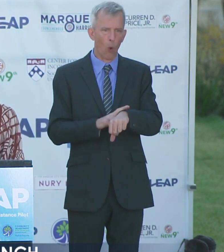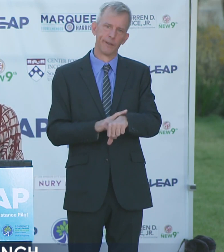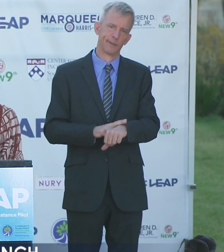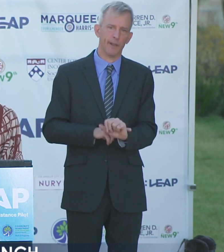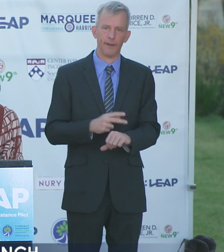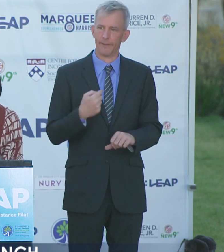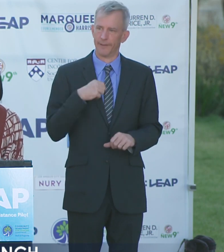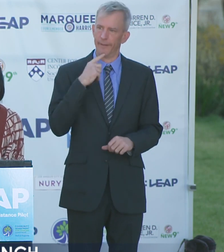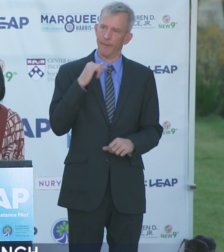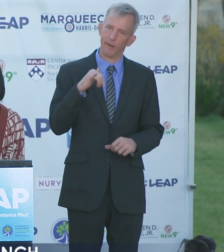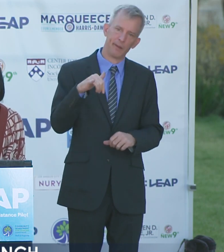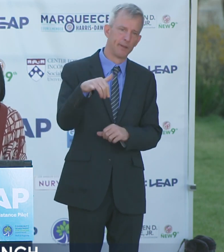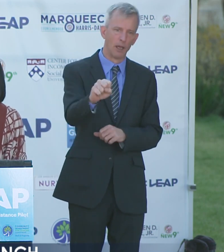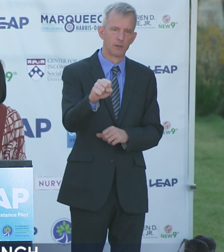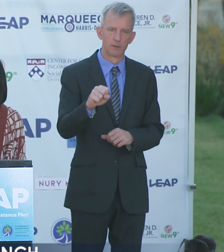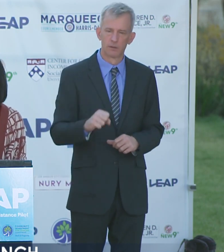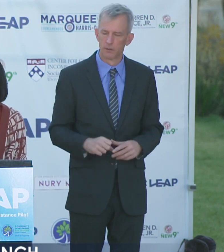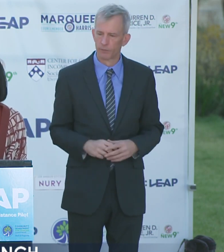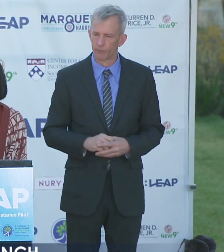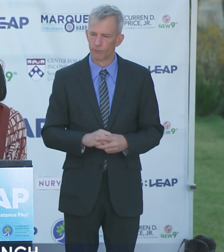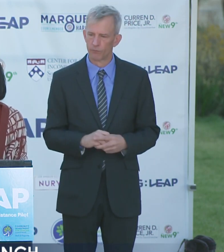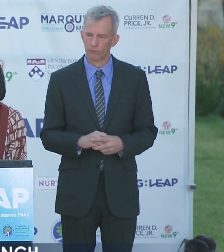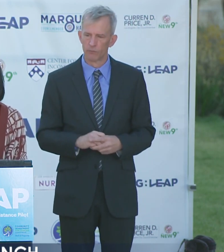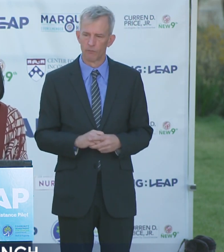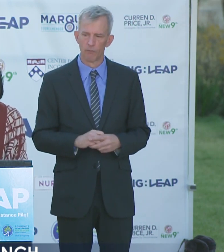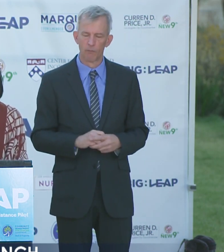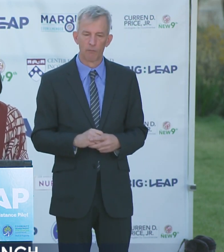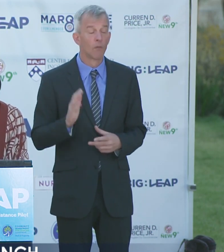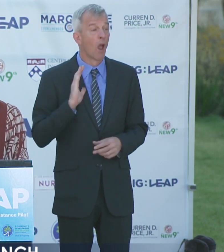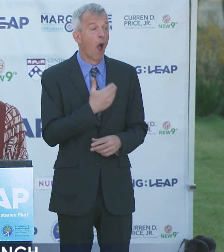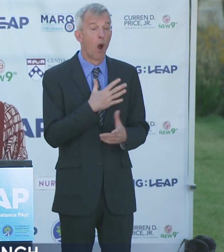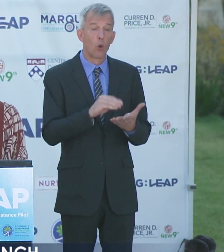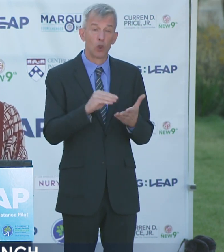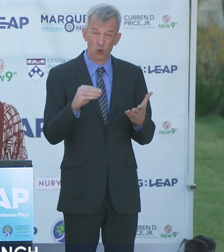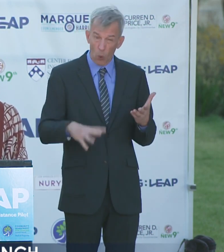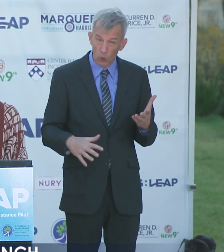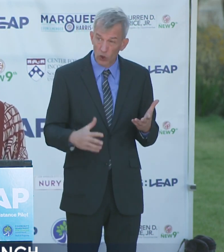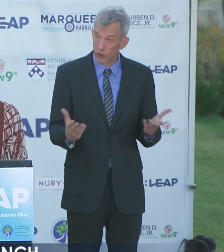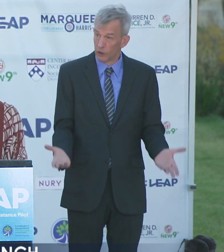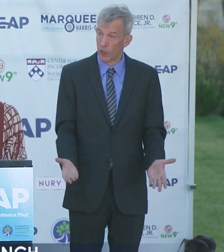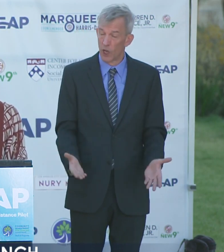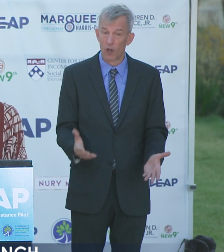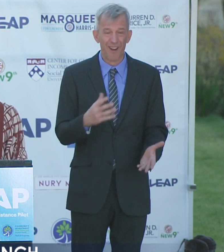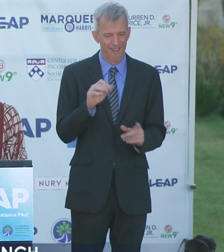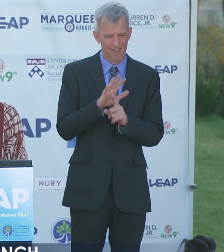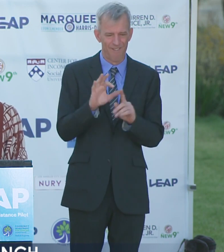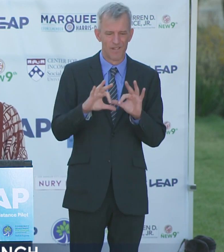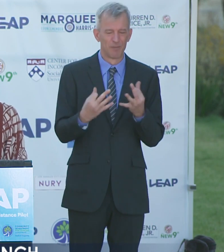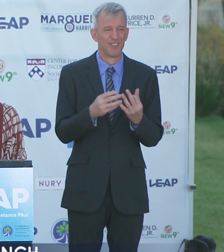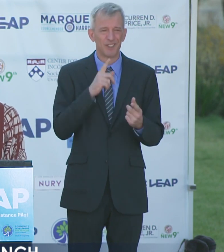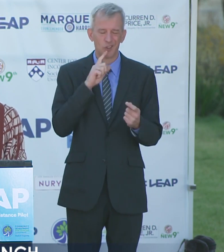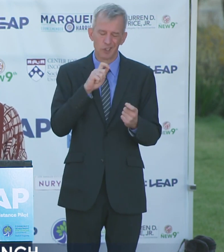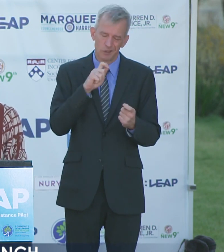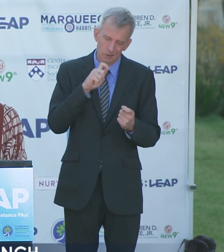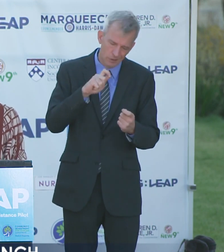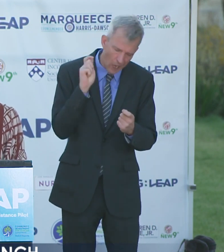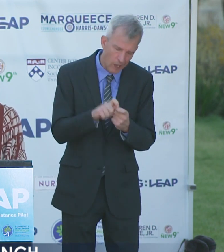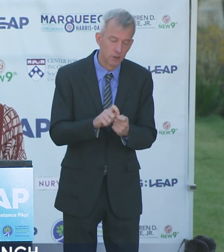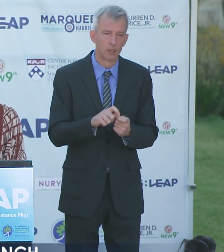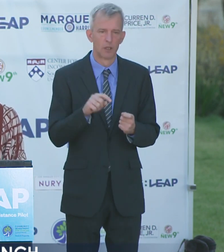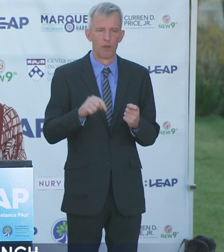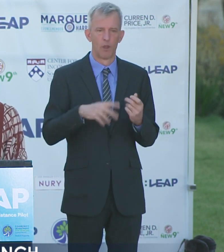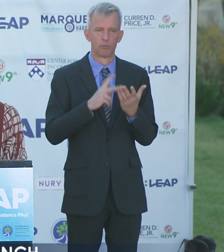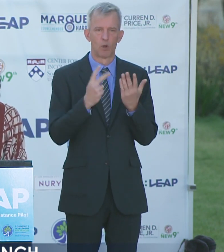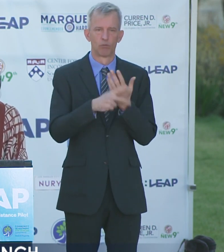yes on both counts. Our student population and their families are exactly who this program is designed